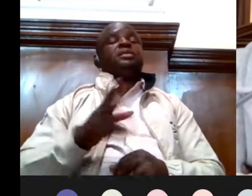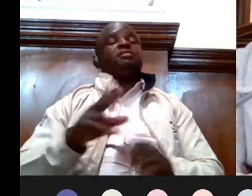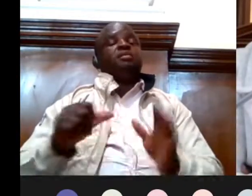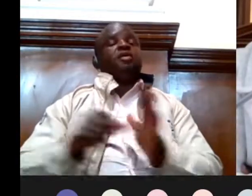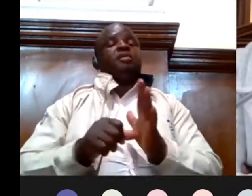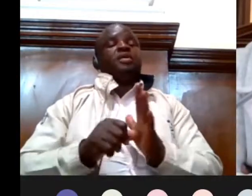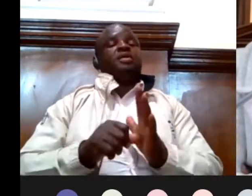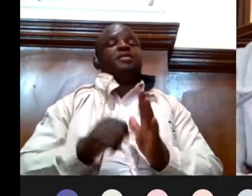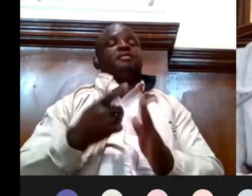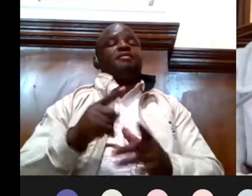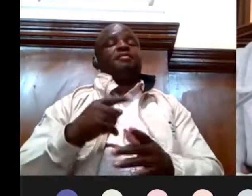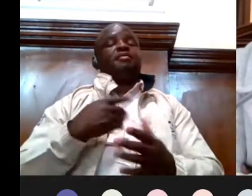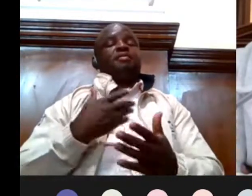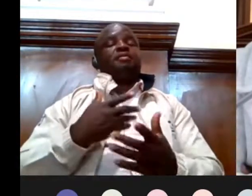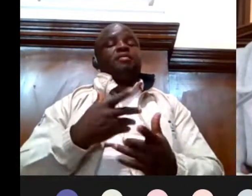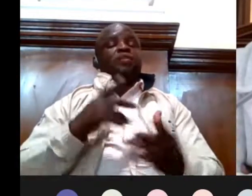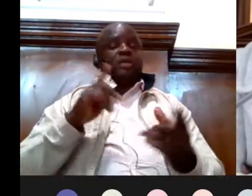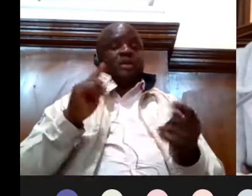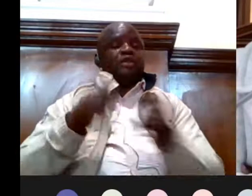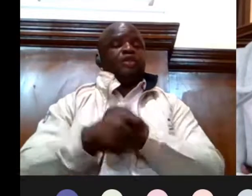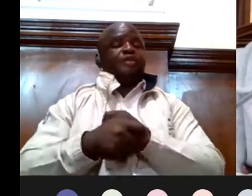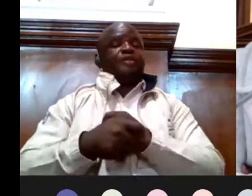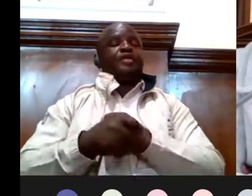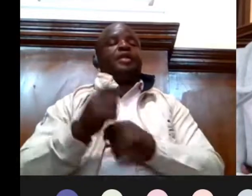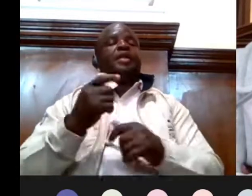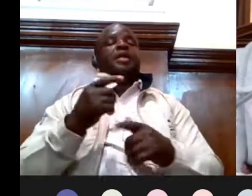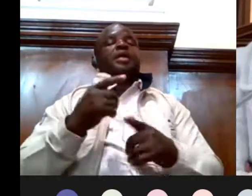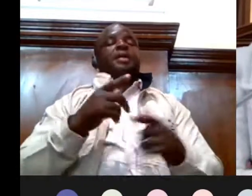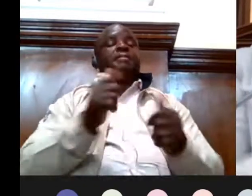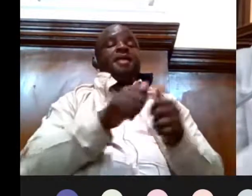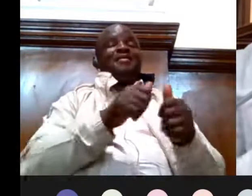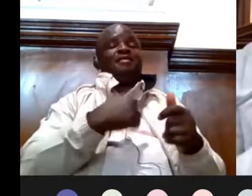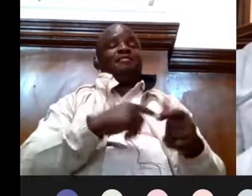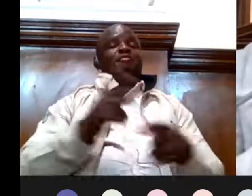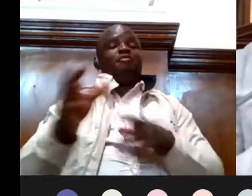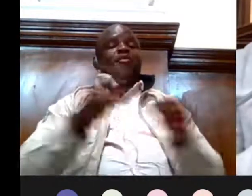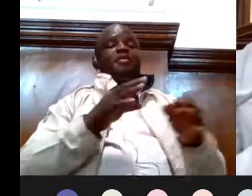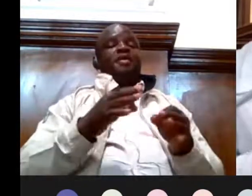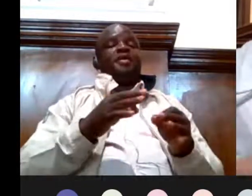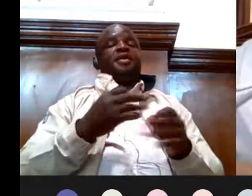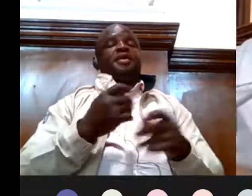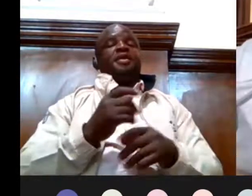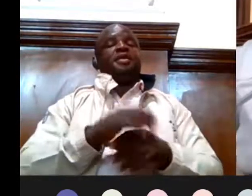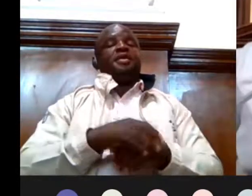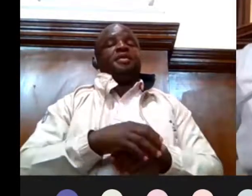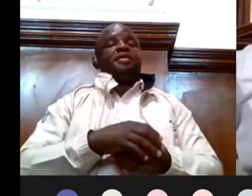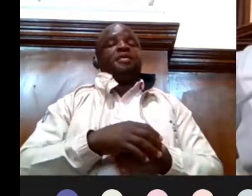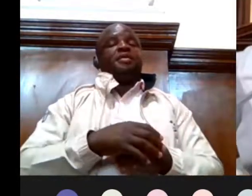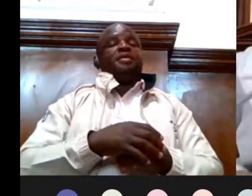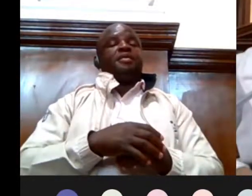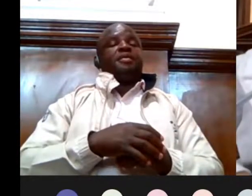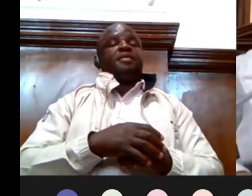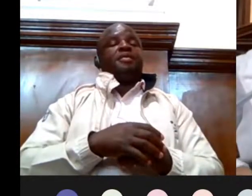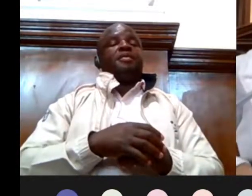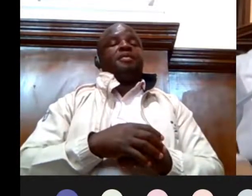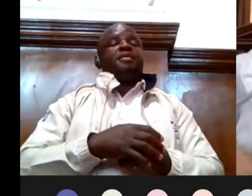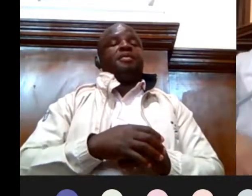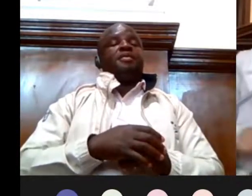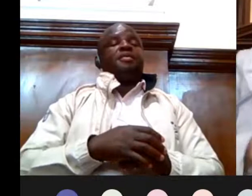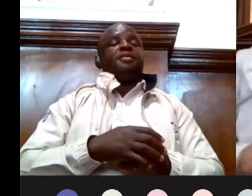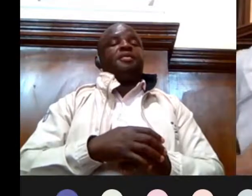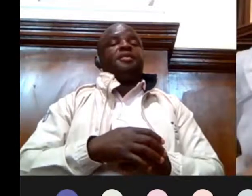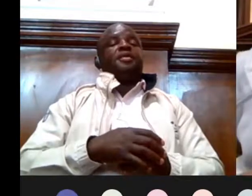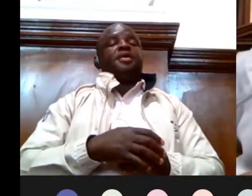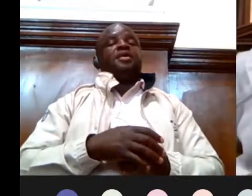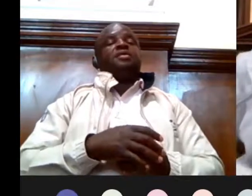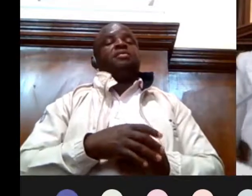to transform the employment partners in favor of latter being preferred when employees